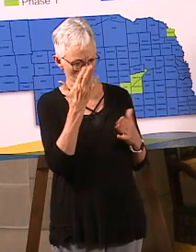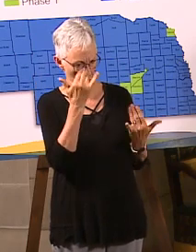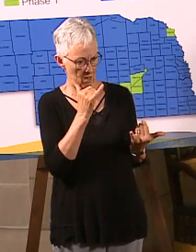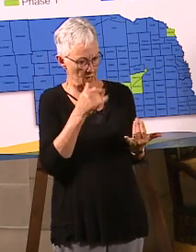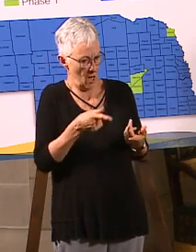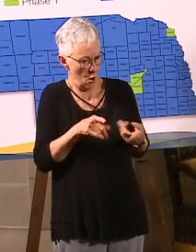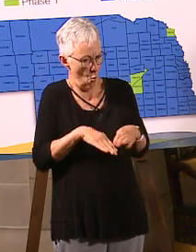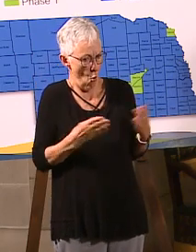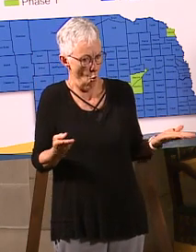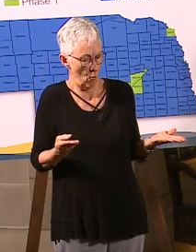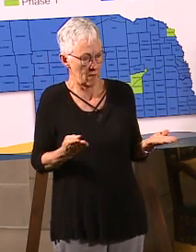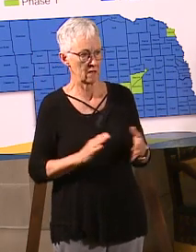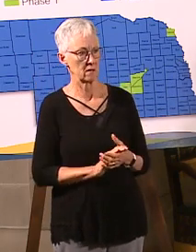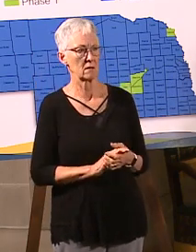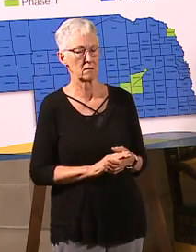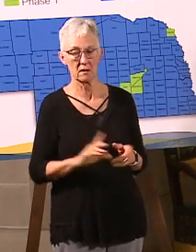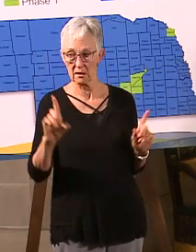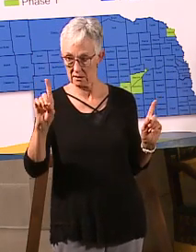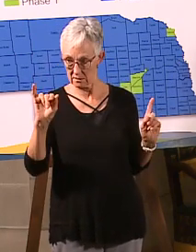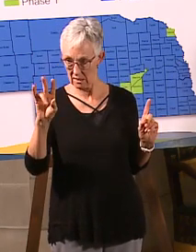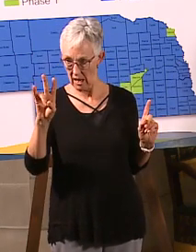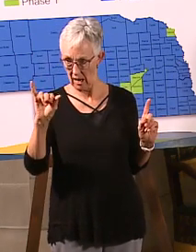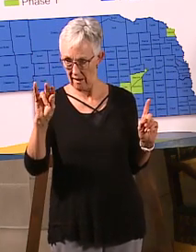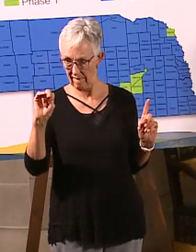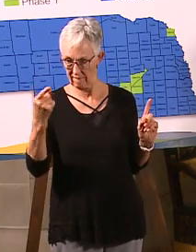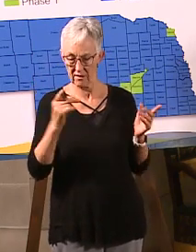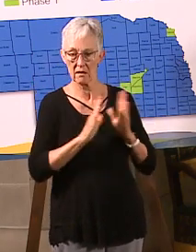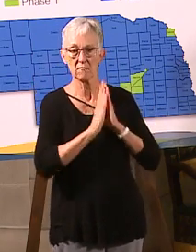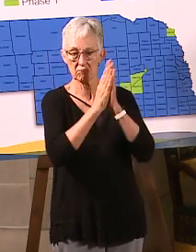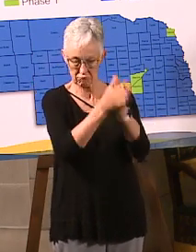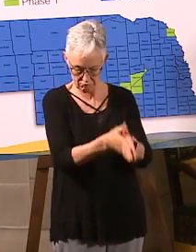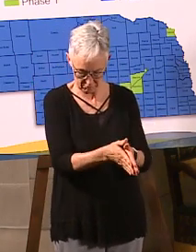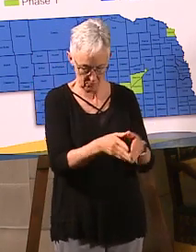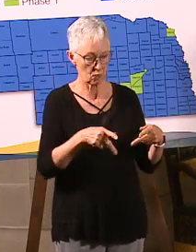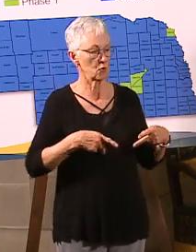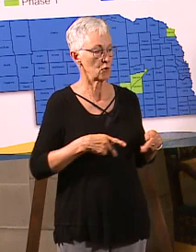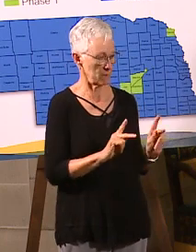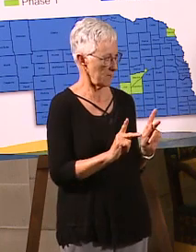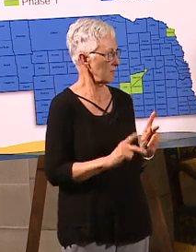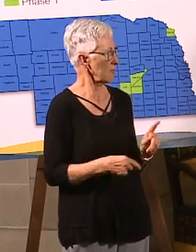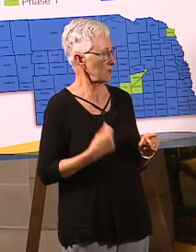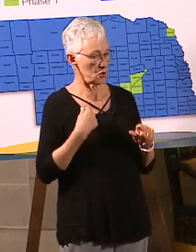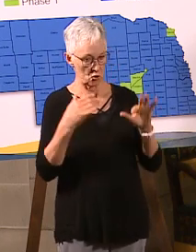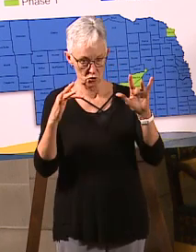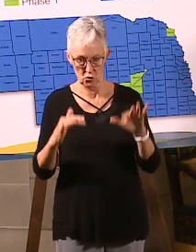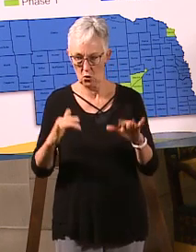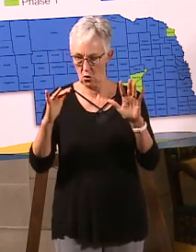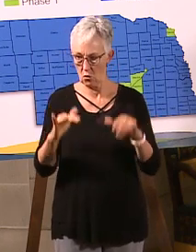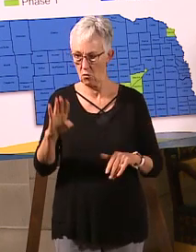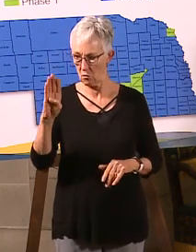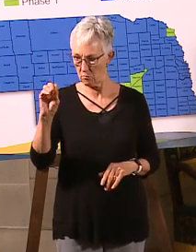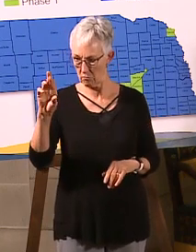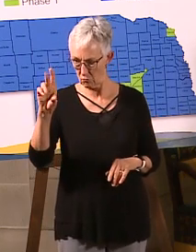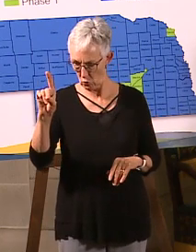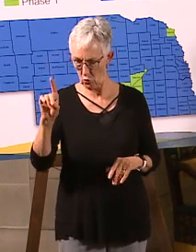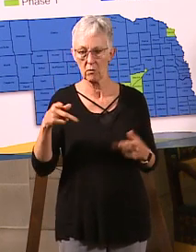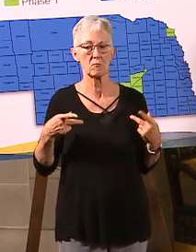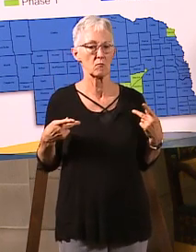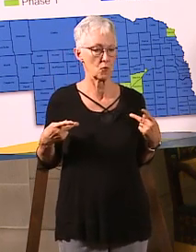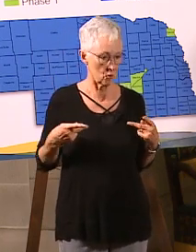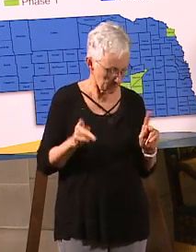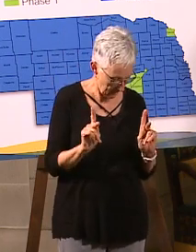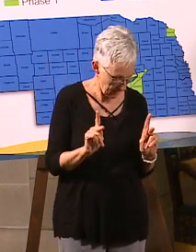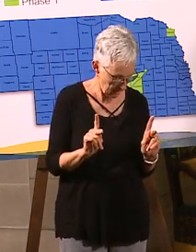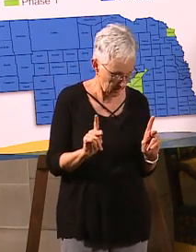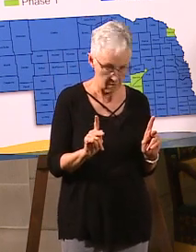some of those, yes, diving, you're contacting the water, that's allowed. Snowboarding will be allowed. That's a contact sport, but it's contact with the ground. I don't think that's going to make much of a difference